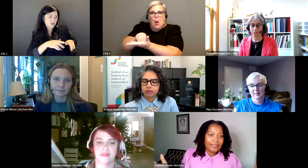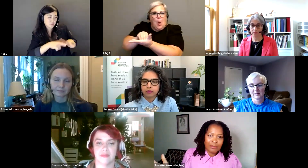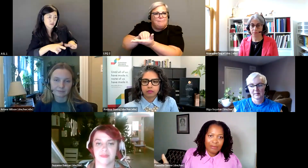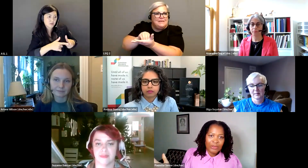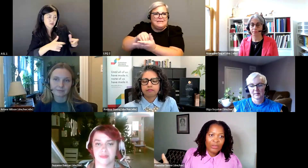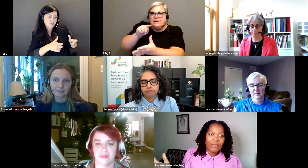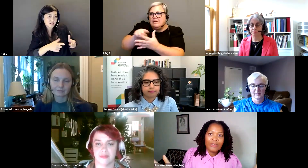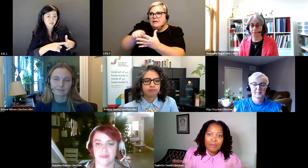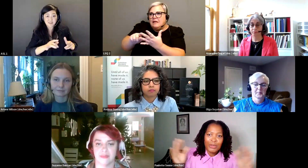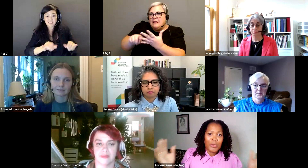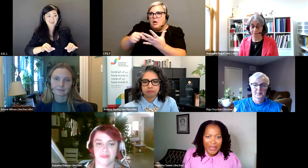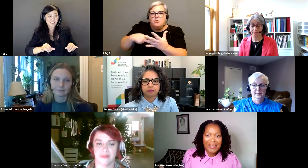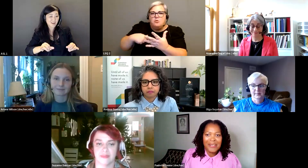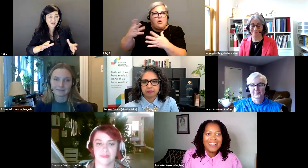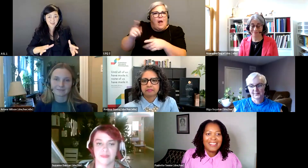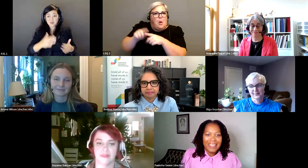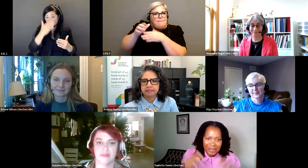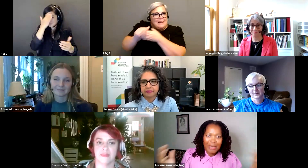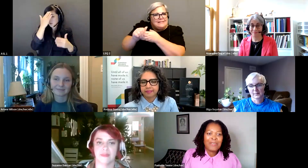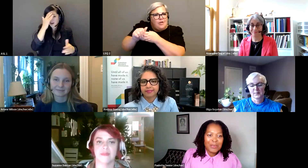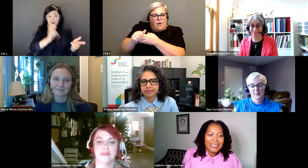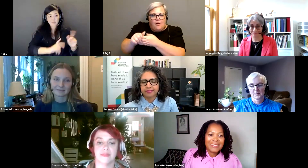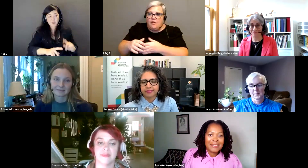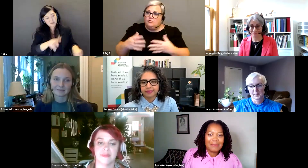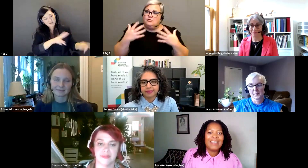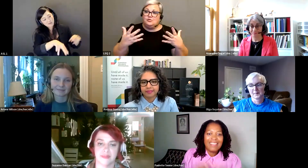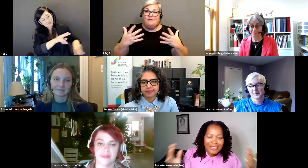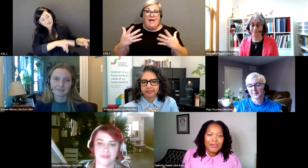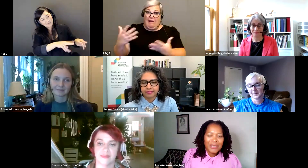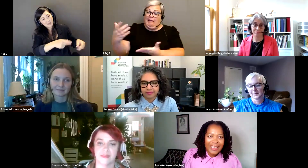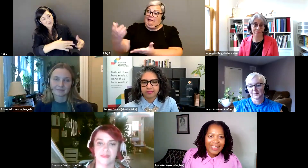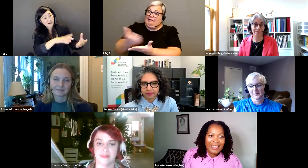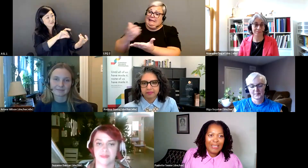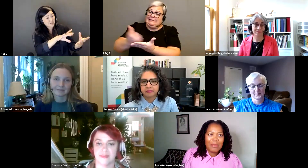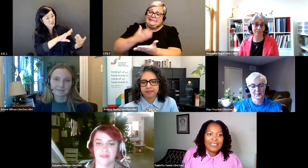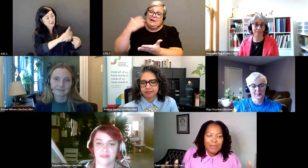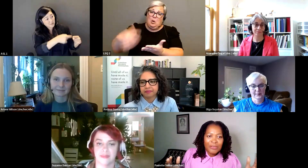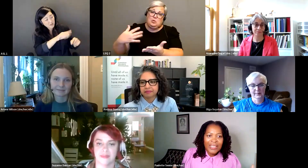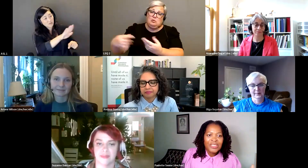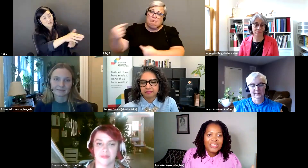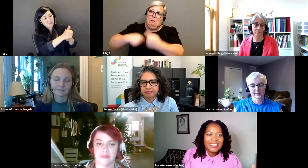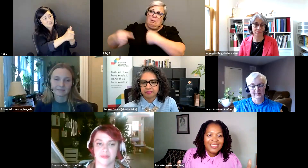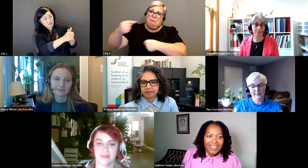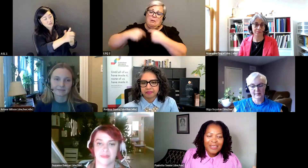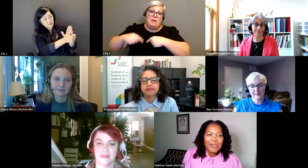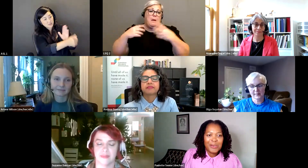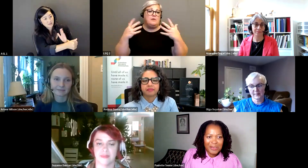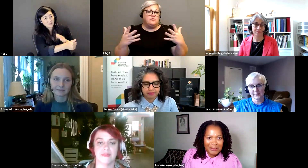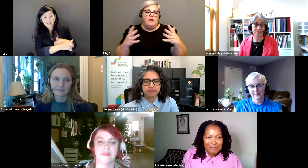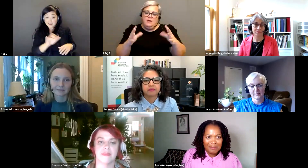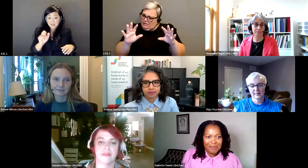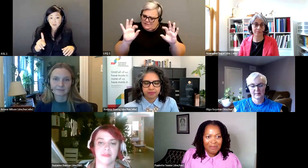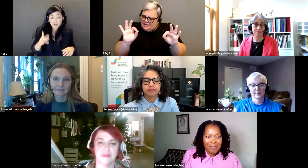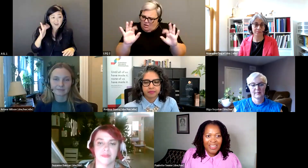for criticism. So also be aware that you're up for criticism, and that's okay, because perfection is not the